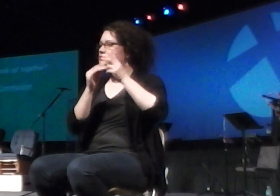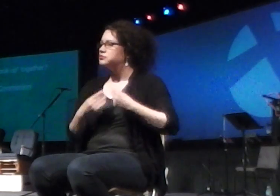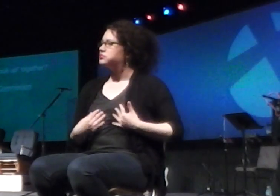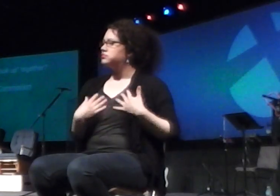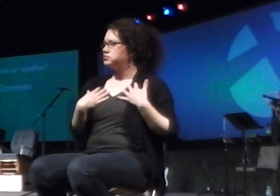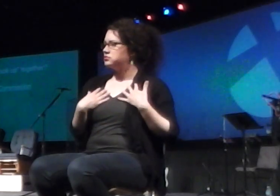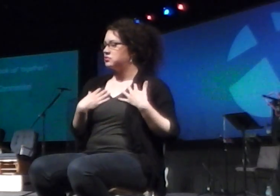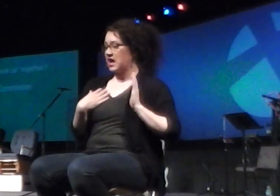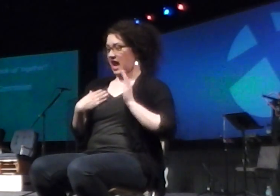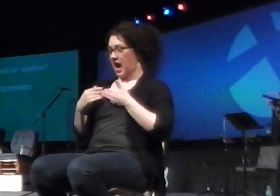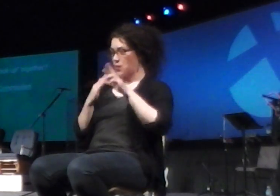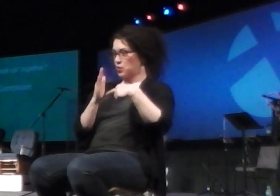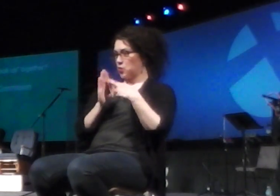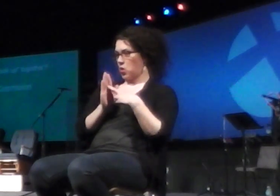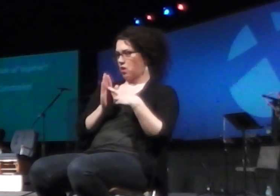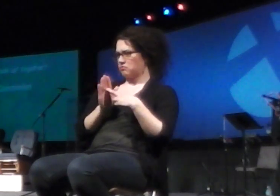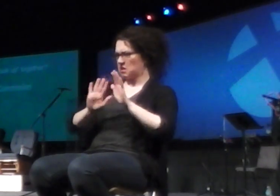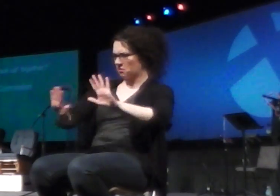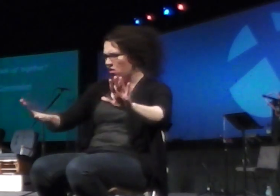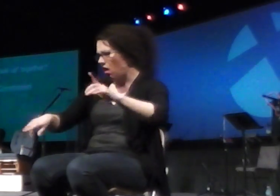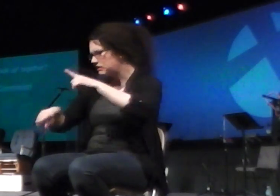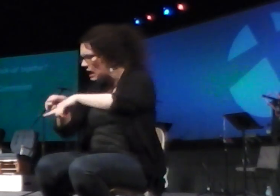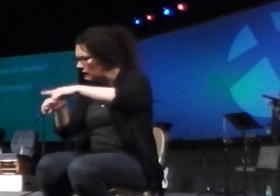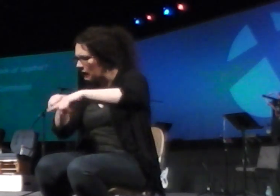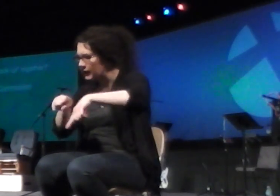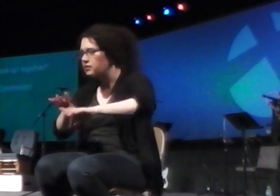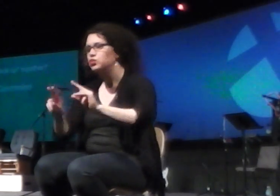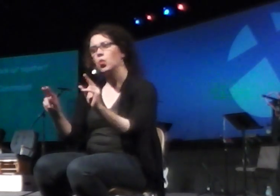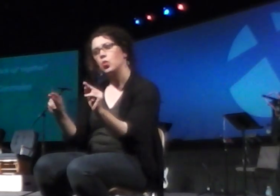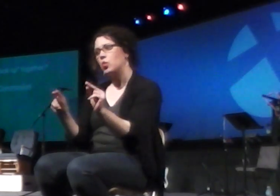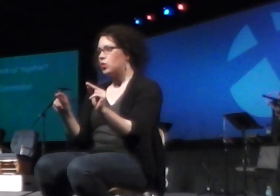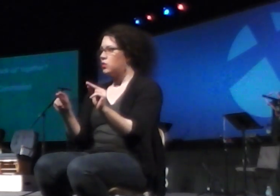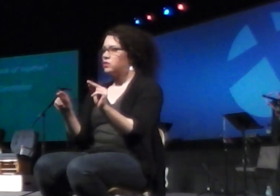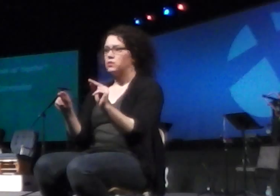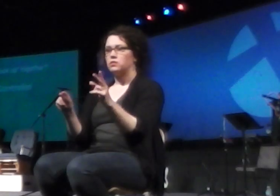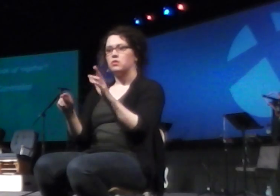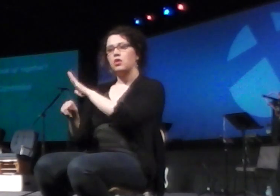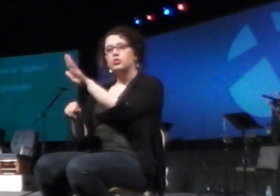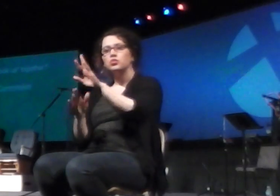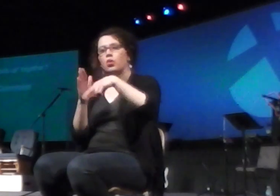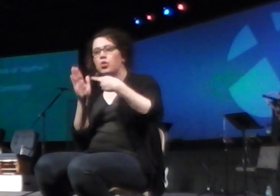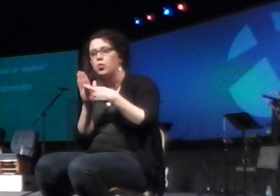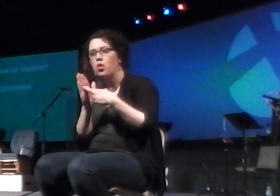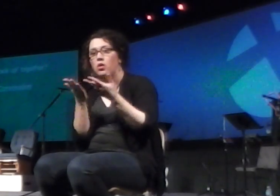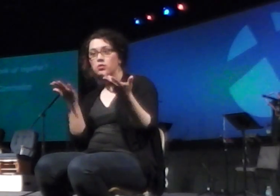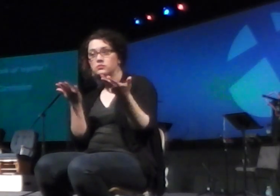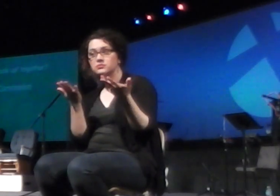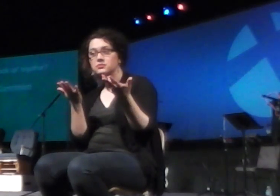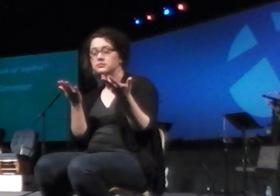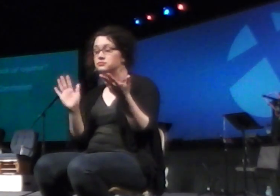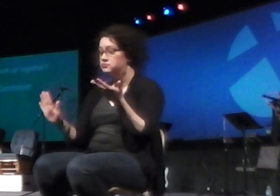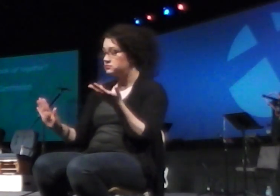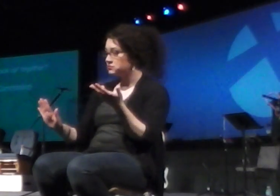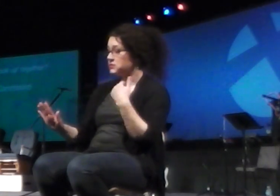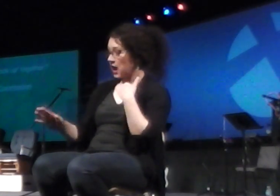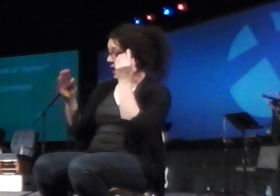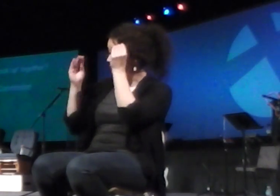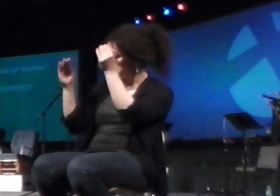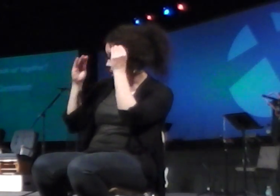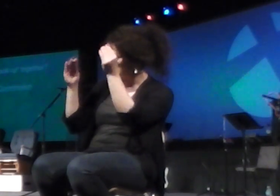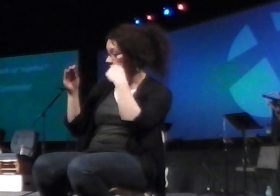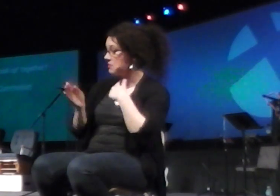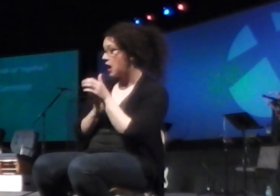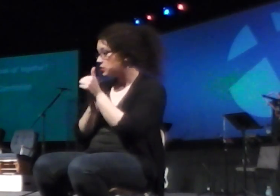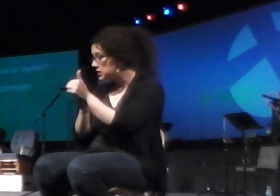role is not to be a voice that says, you can't, that's not the way we did it, that's not the way it worked for us. Your role is to say, I'm going to commission you, and I'm going